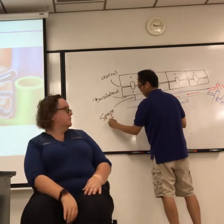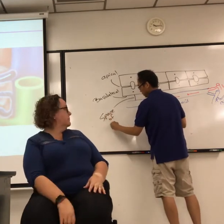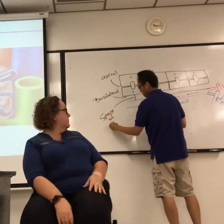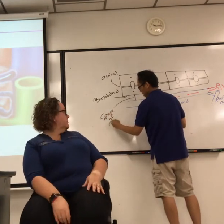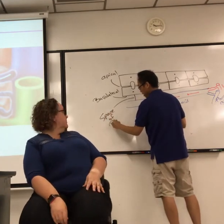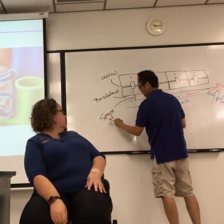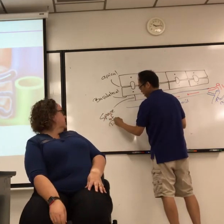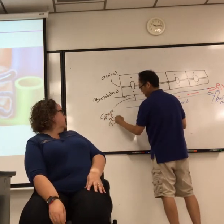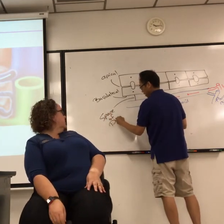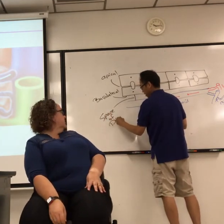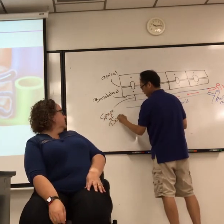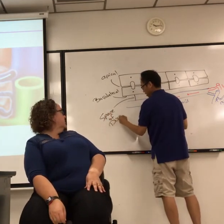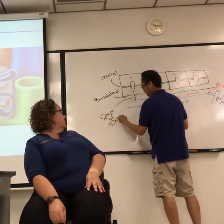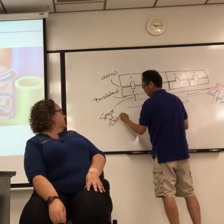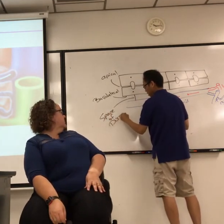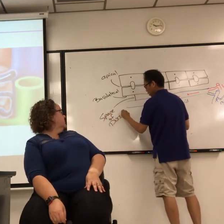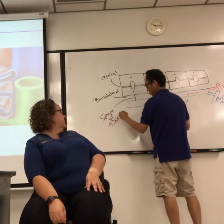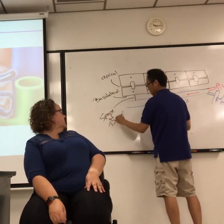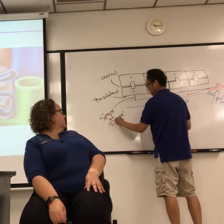of Desay.